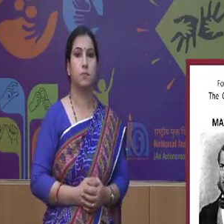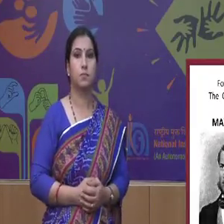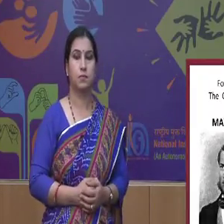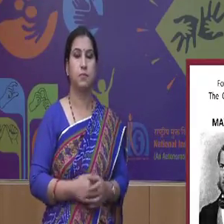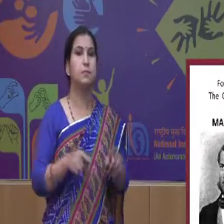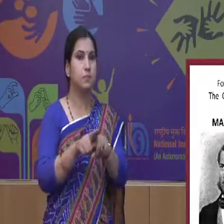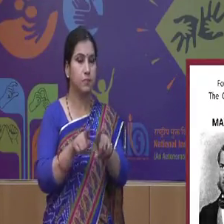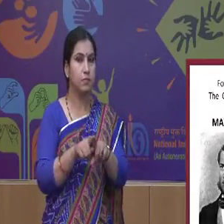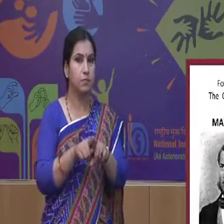and